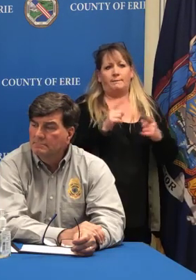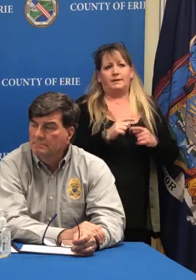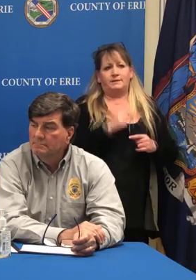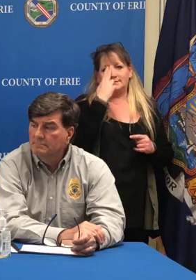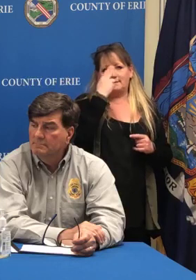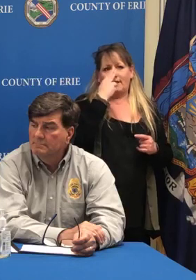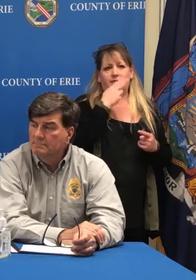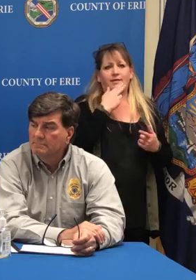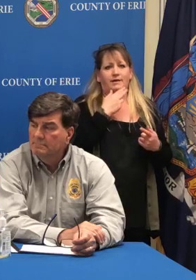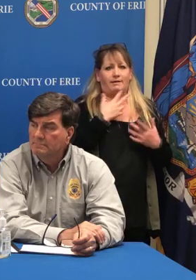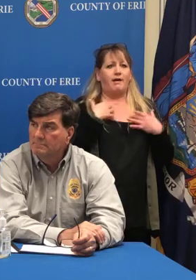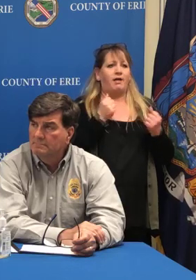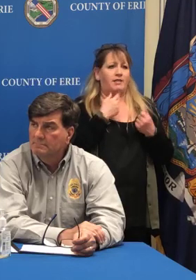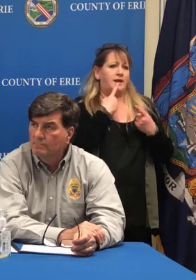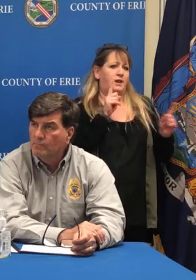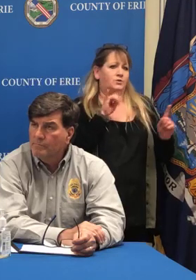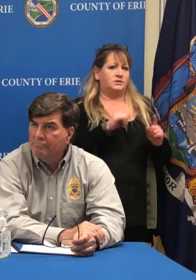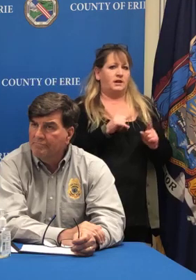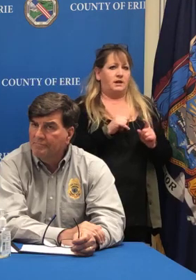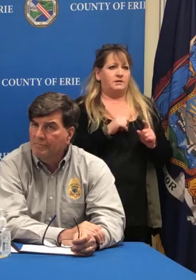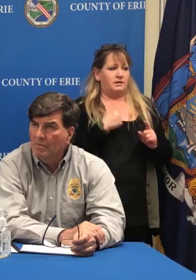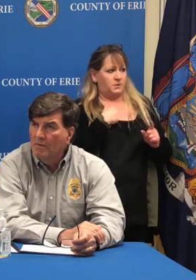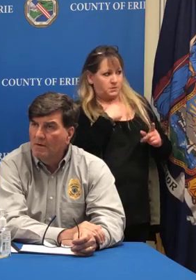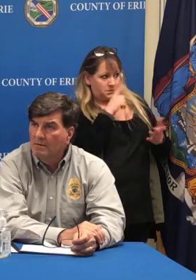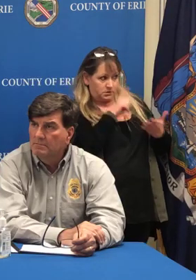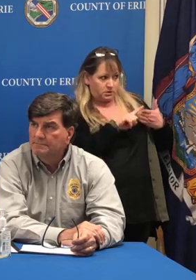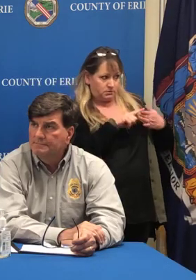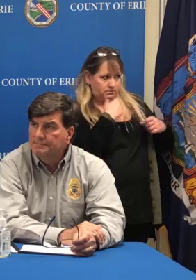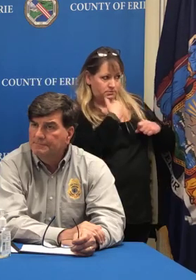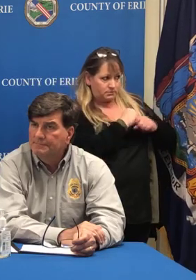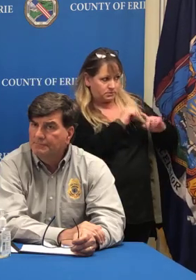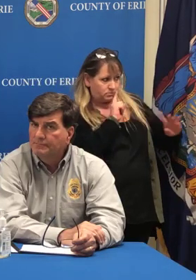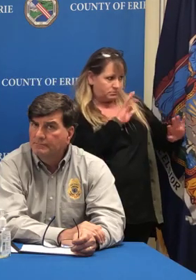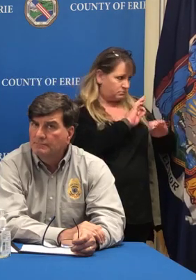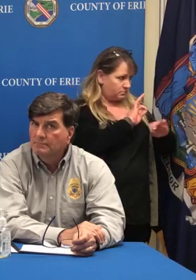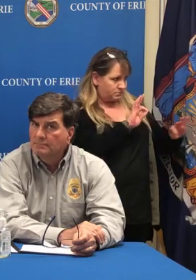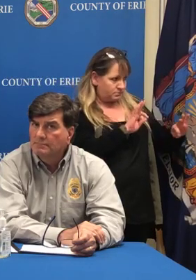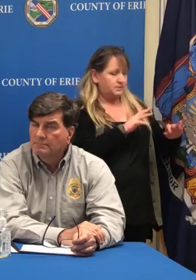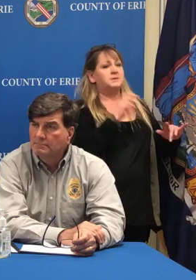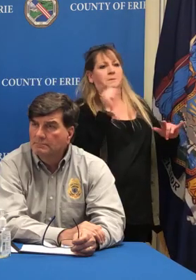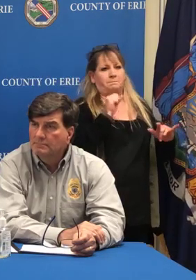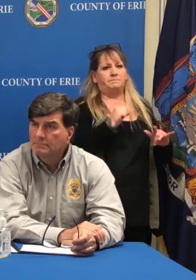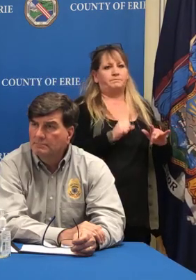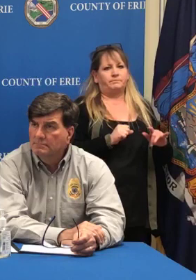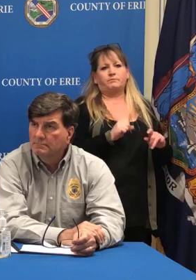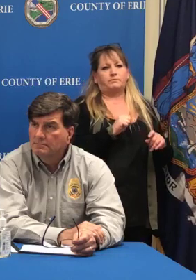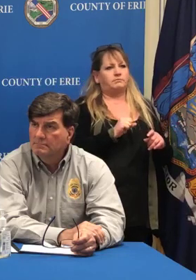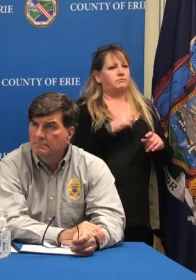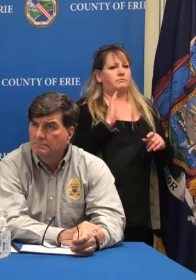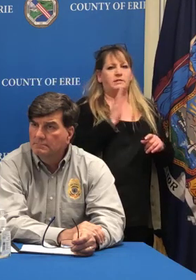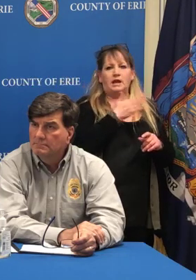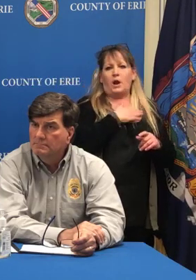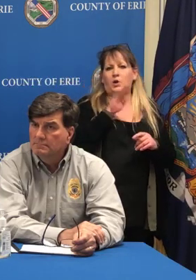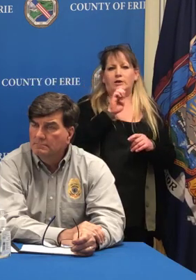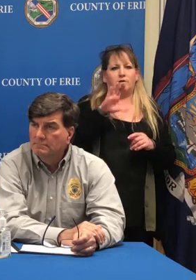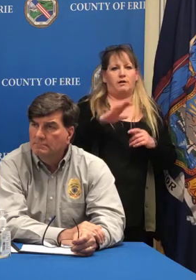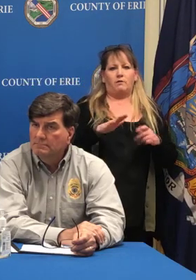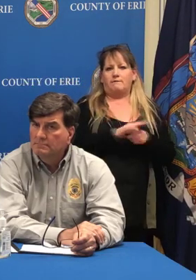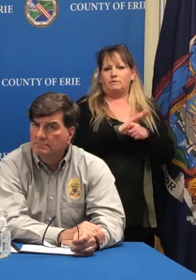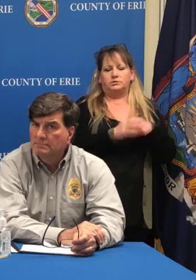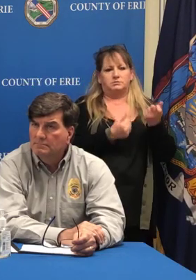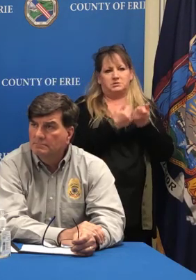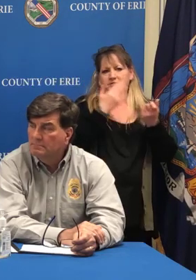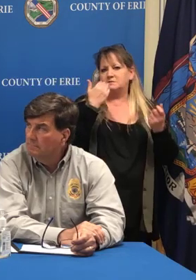was able to announce it and that we're able to reaffirm the decision and has the full support of Erie County. I spoke to